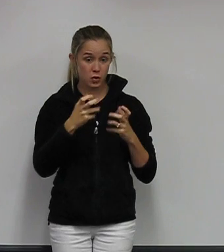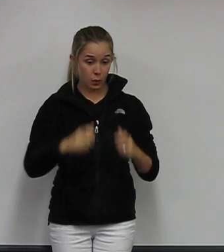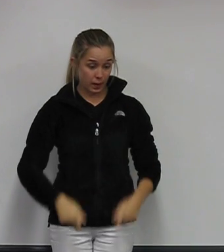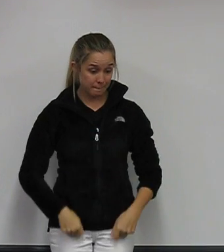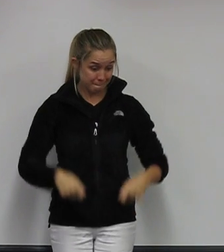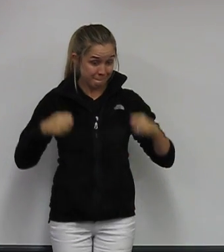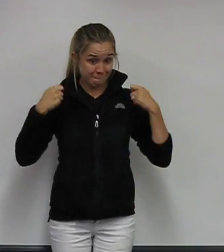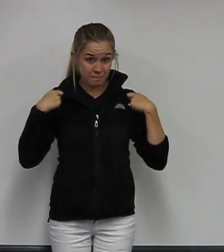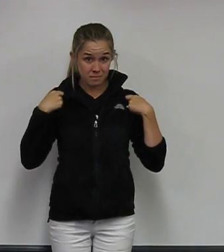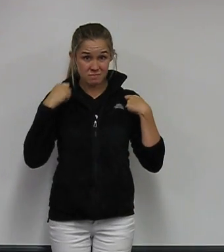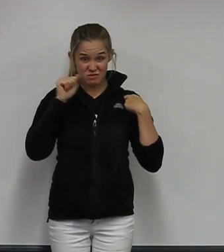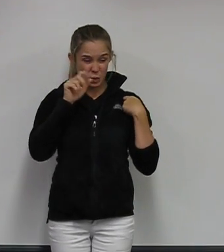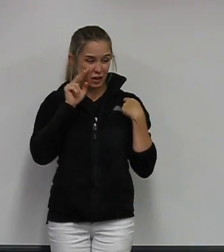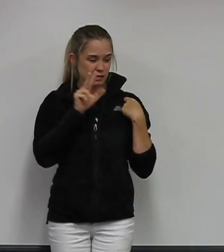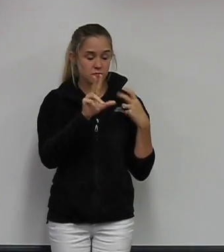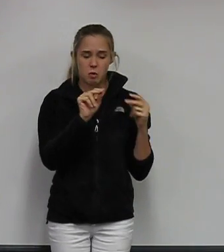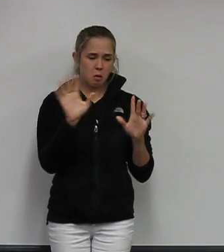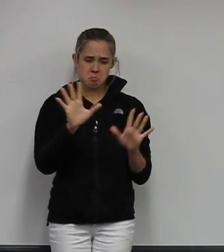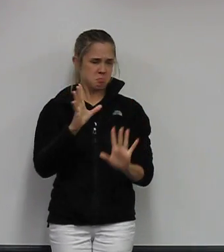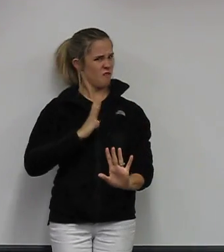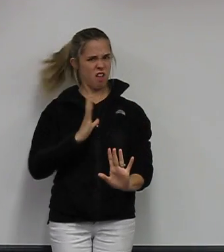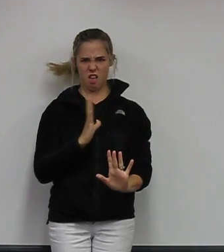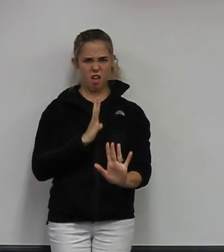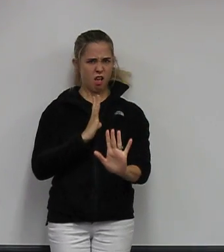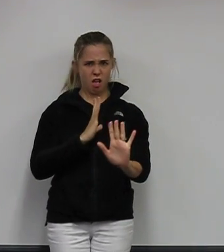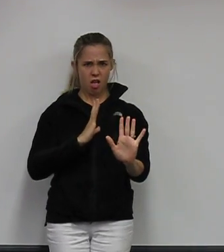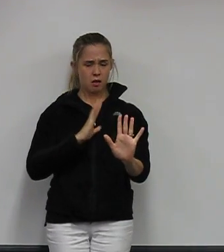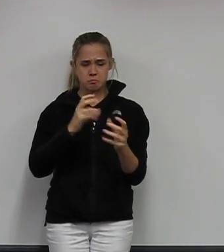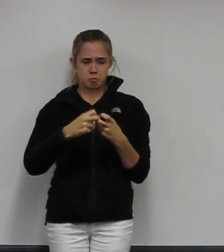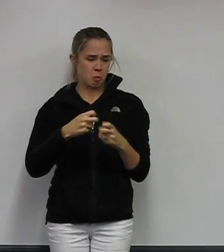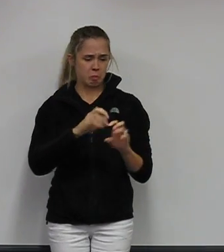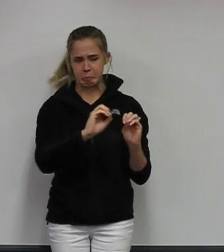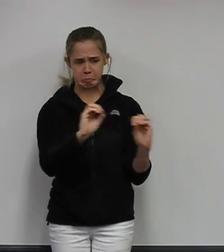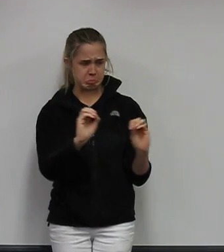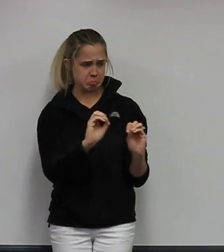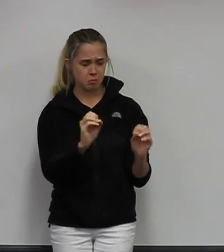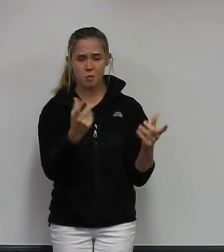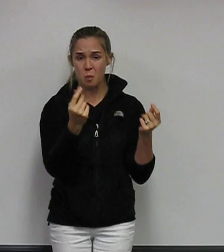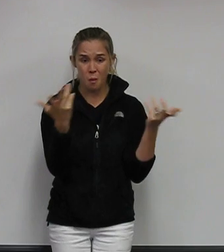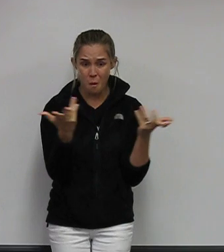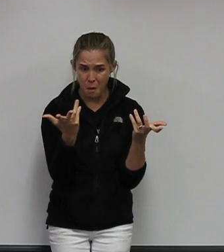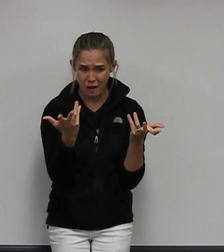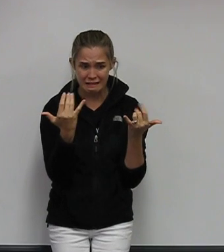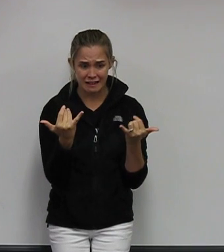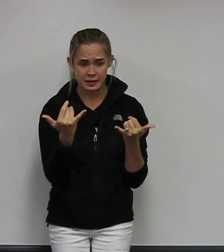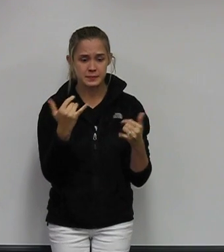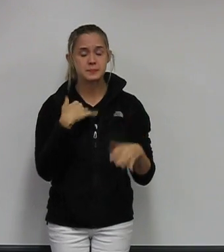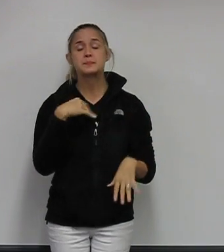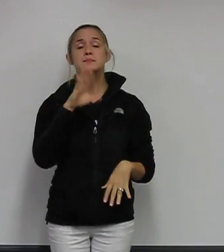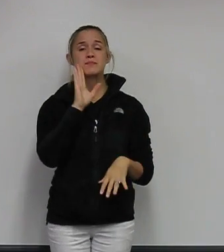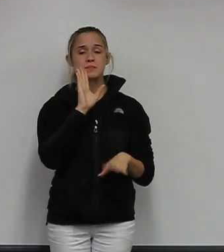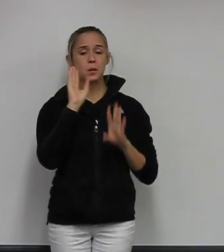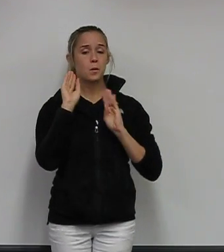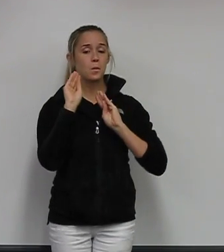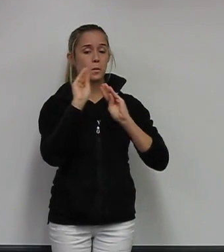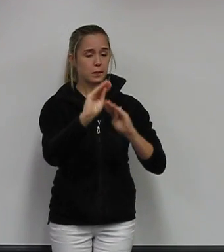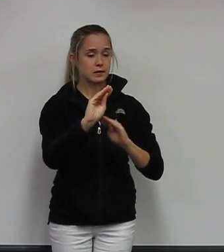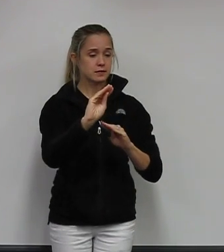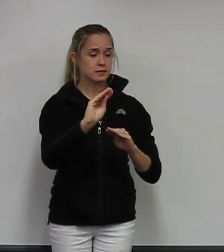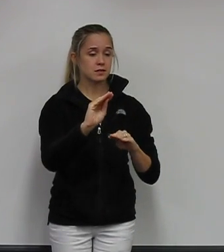me? No? Okay, that's fine. That's no problem. What I'm going to do now with Zach, I'm just going to put the stethoscope beneath the